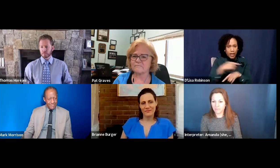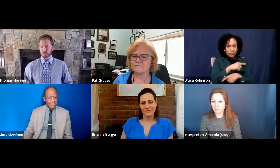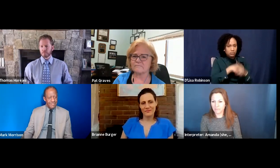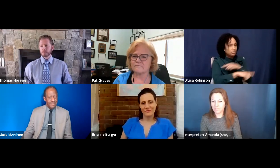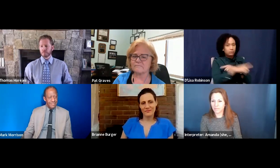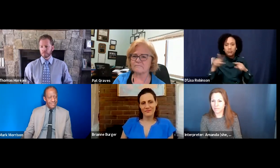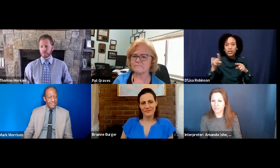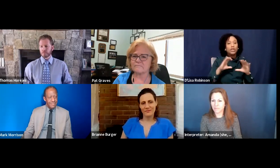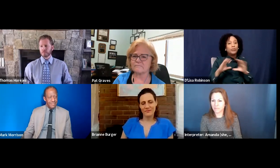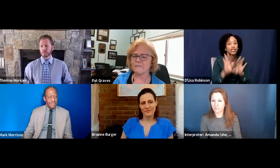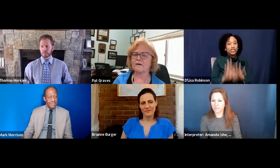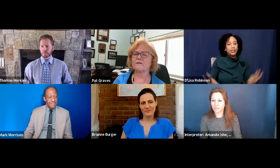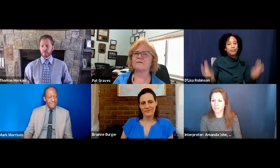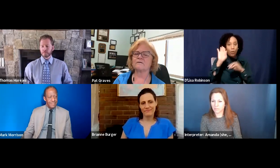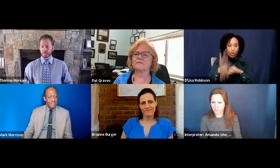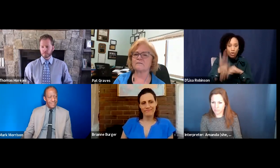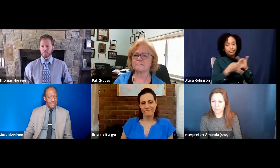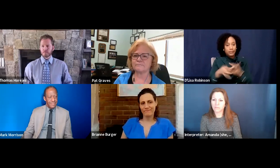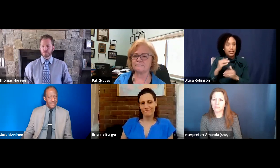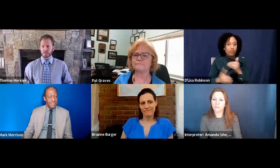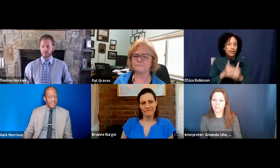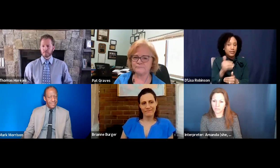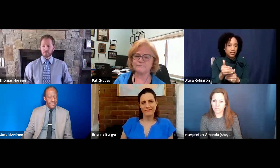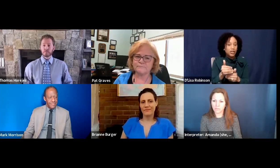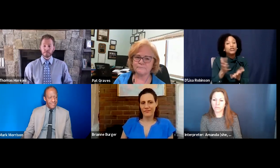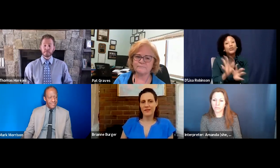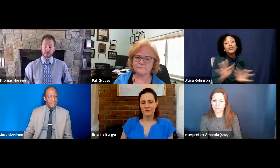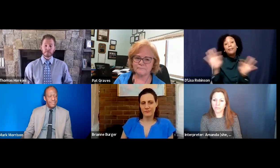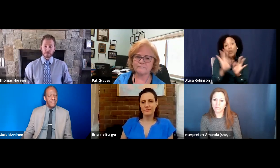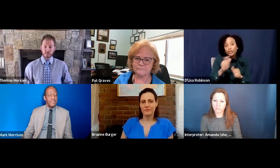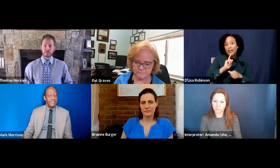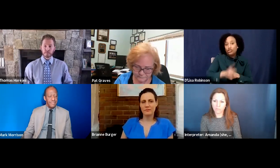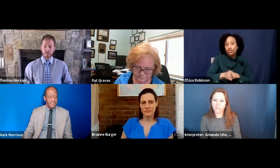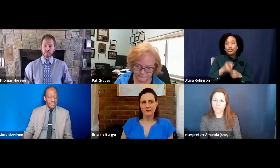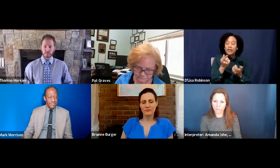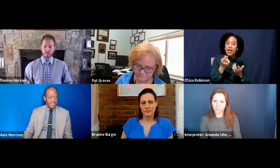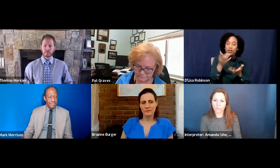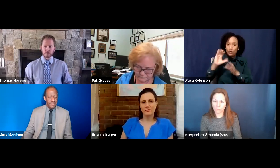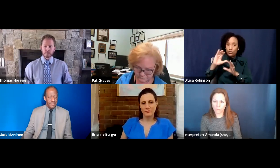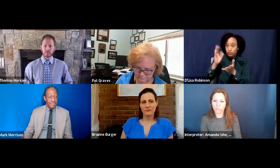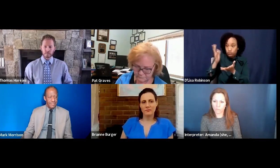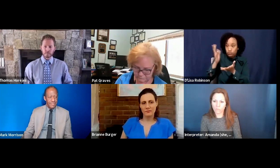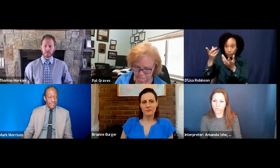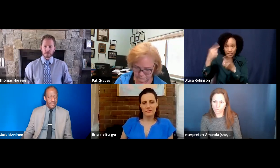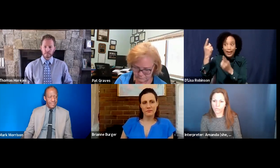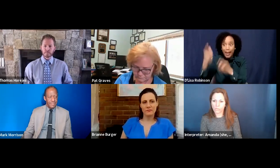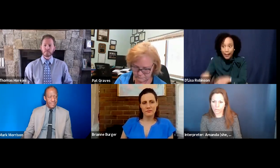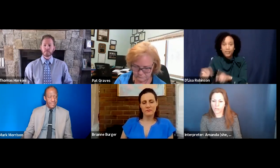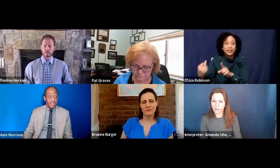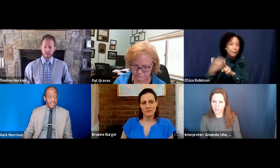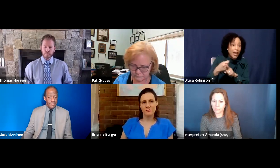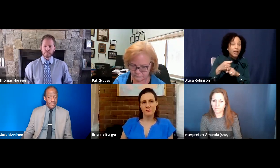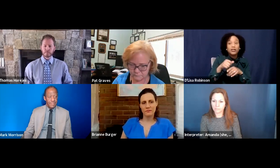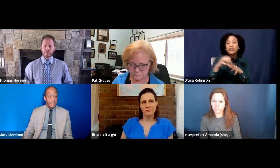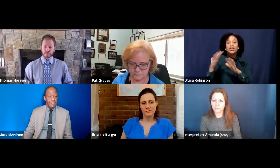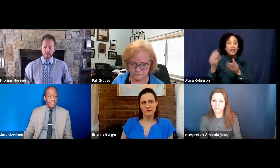was canceled a couple of weeks ago. So that communication is key to our processes and to make